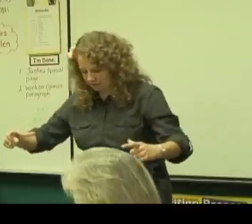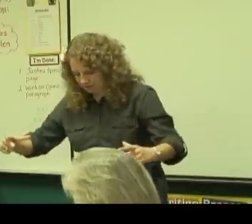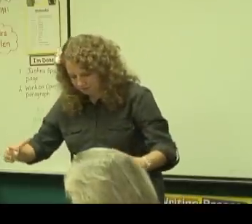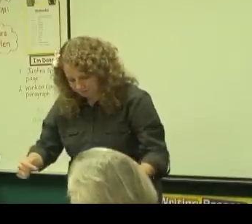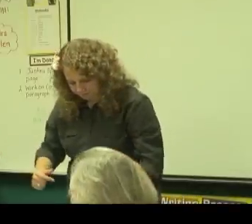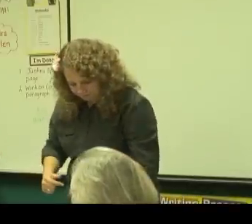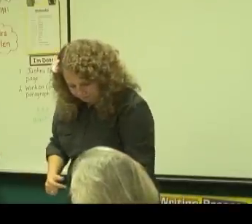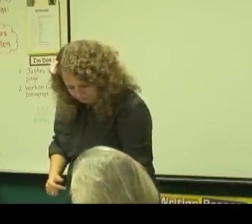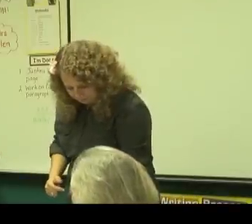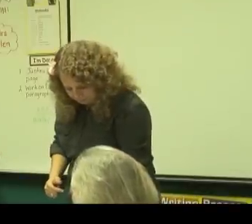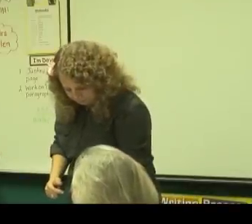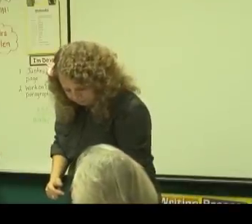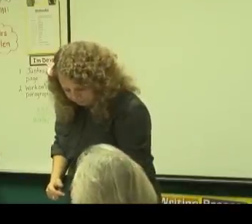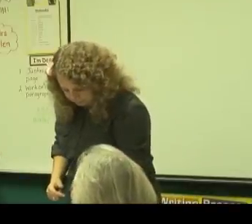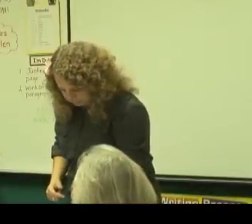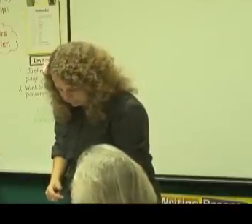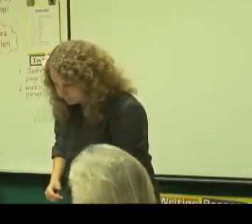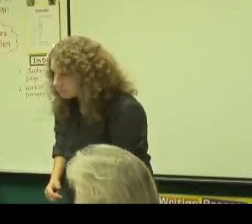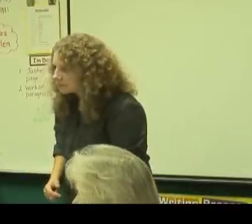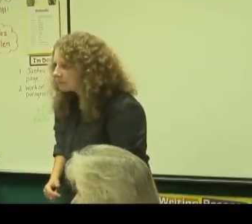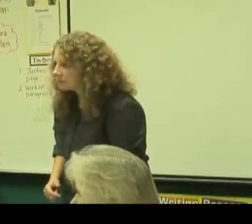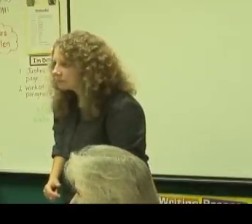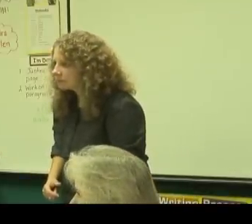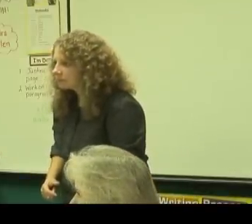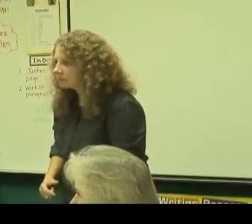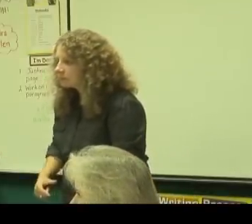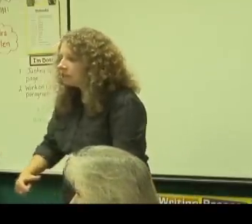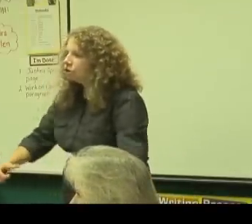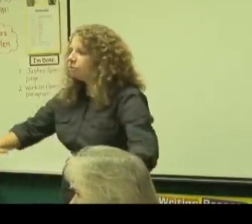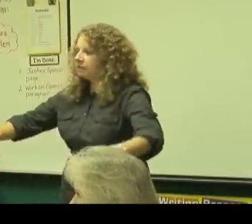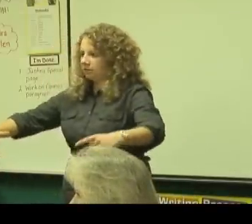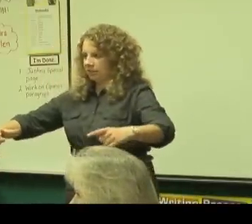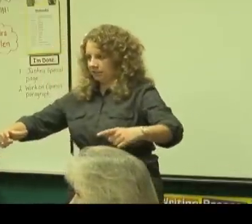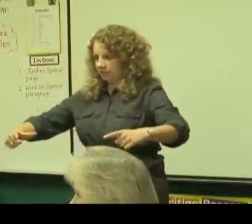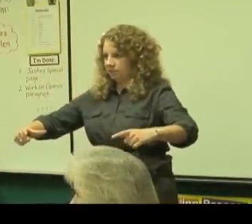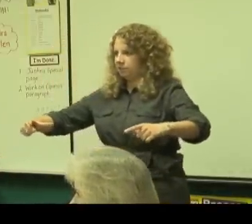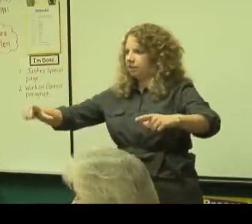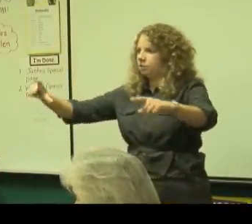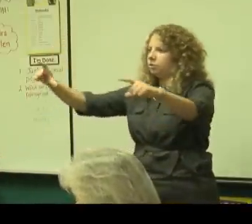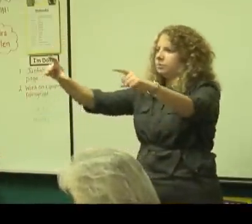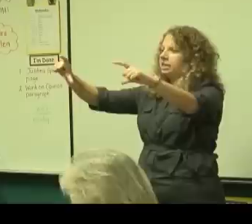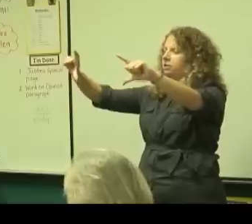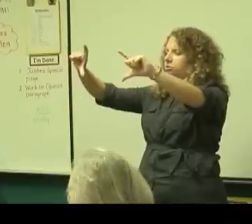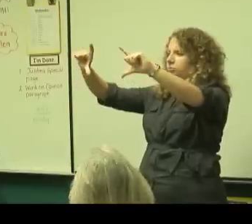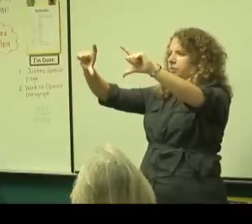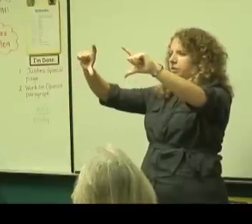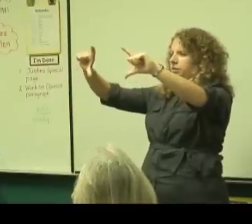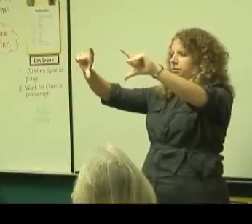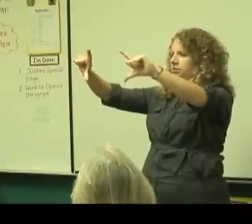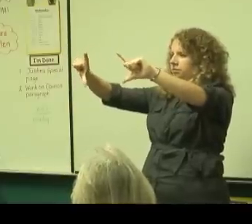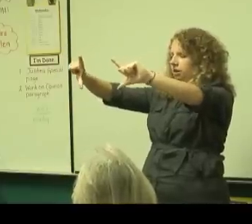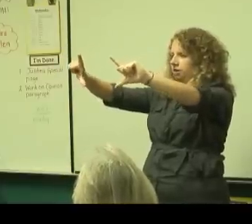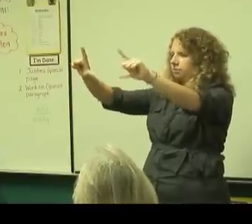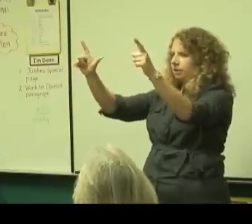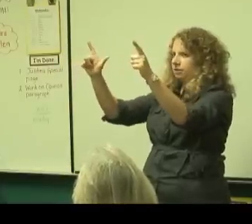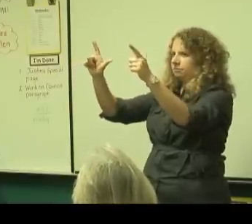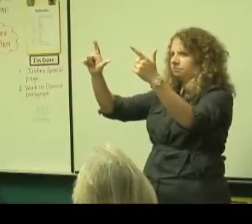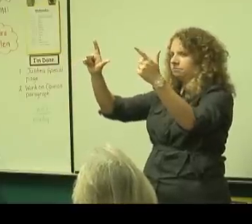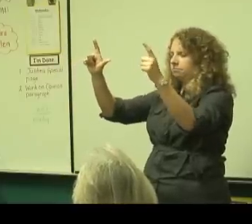Okay, So would it be down or up? it would be down like this, Down and like it would be like Like